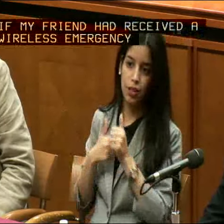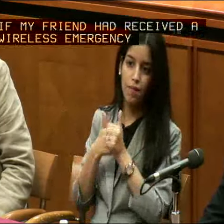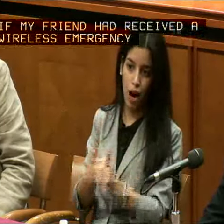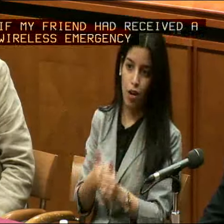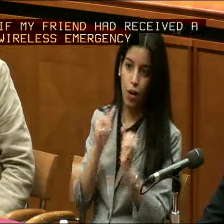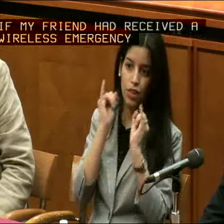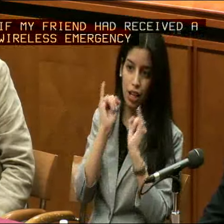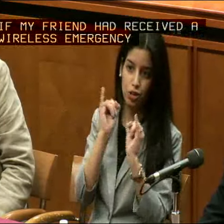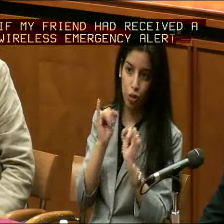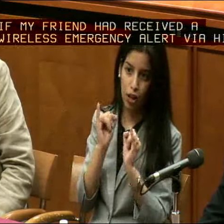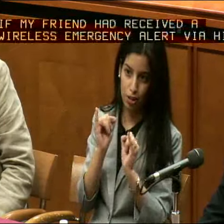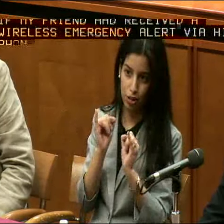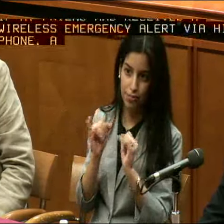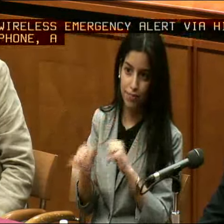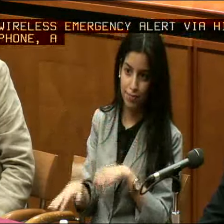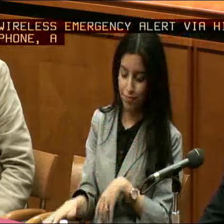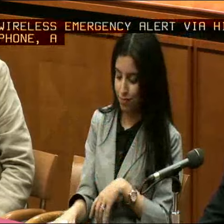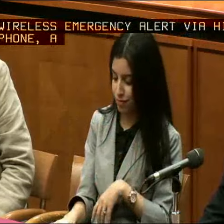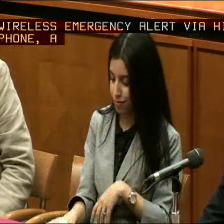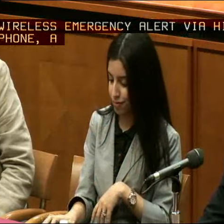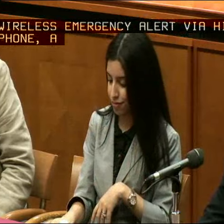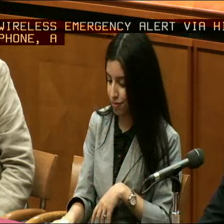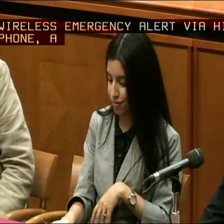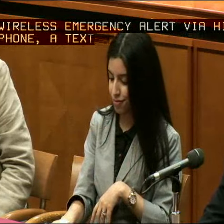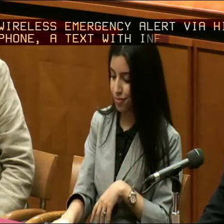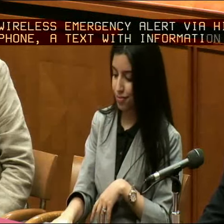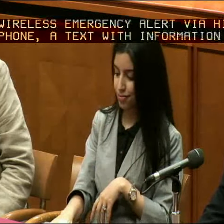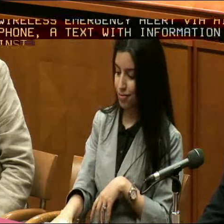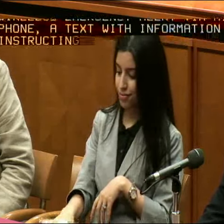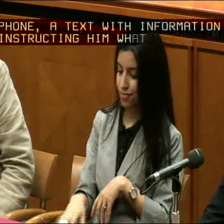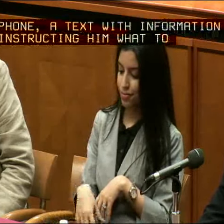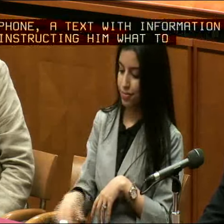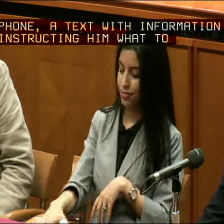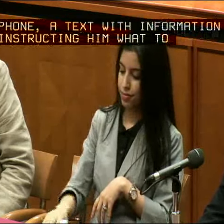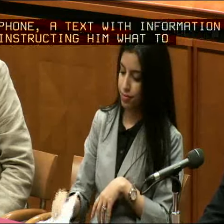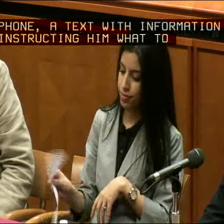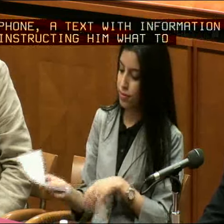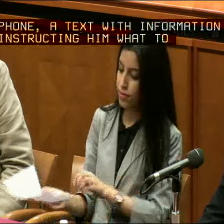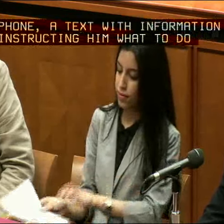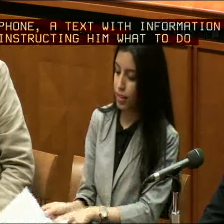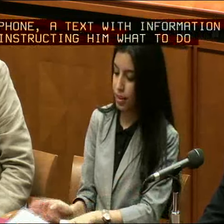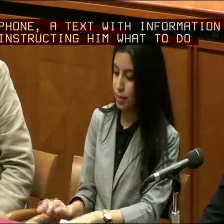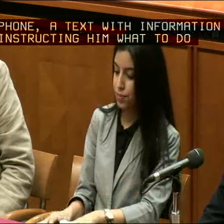was happening, then he would have been able to follow those instructions and gotten himself to safety.